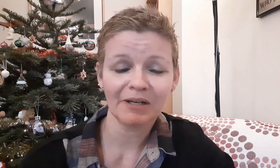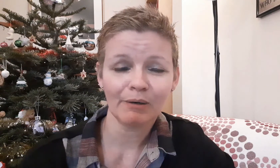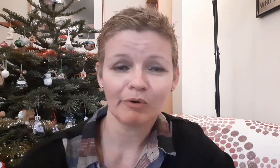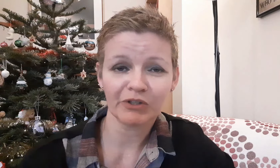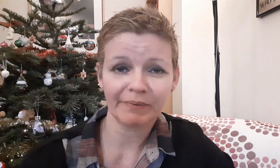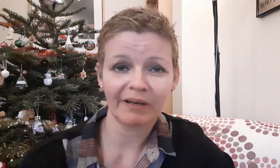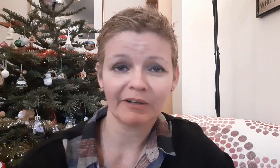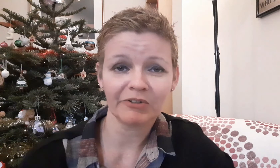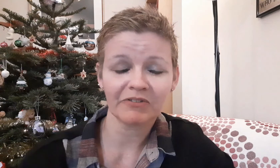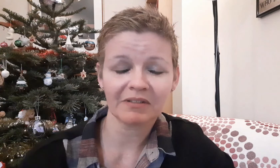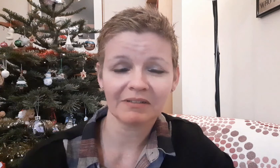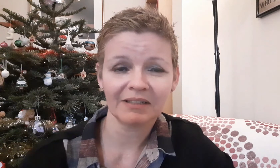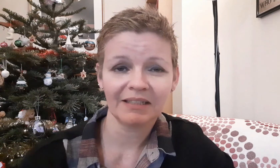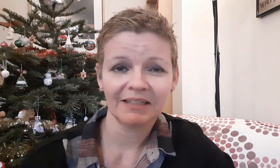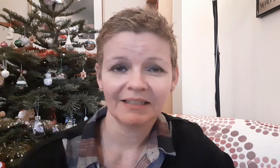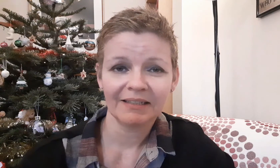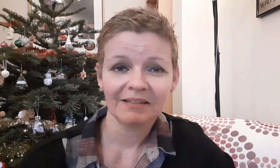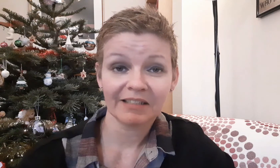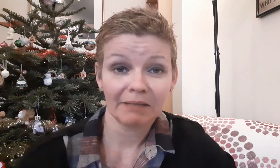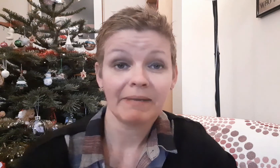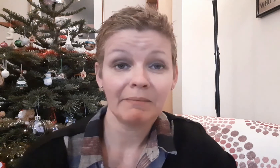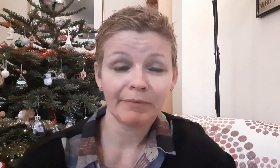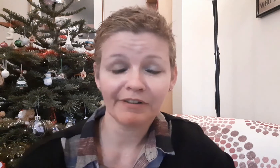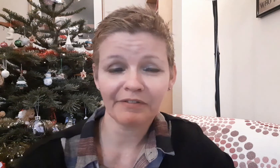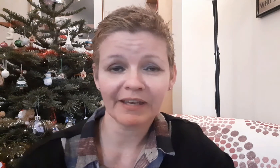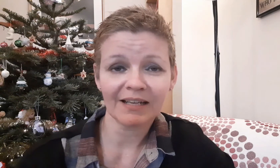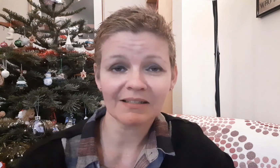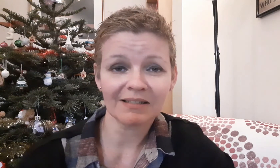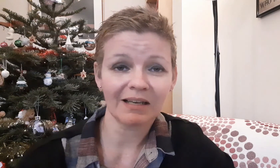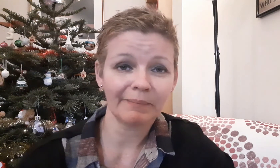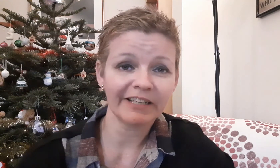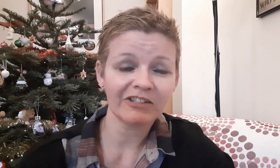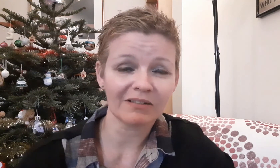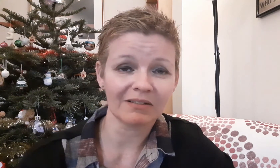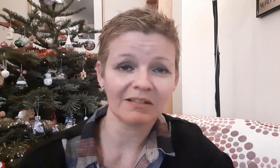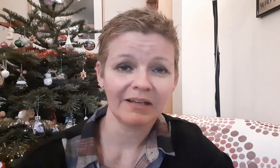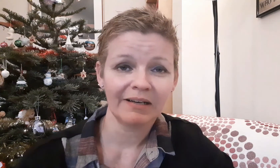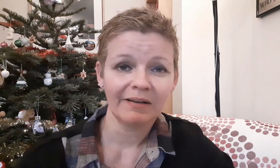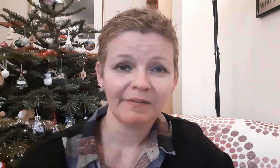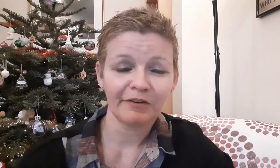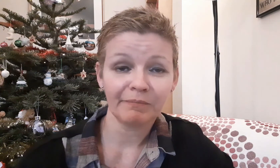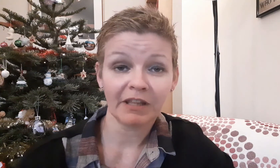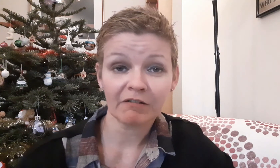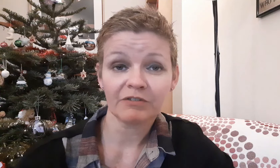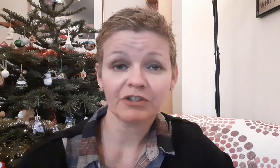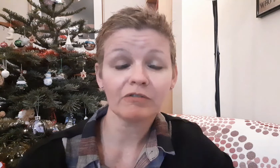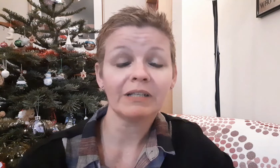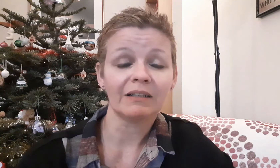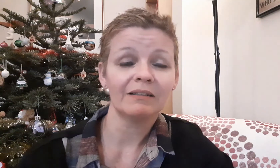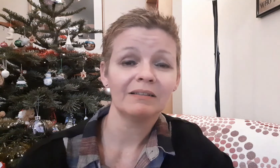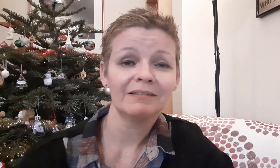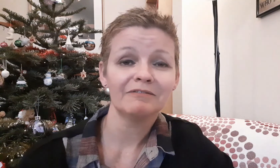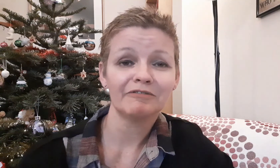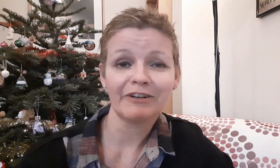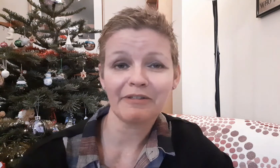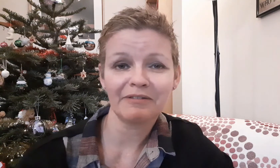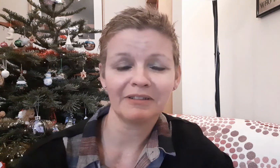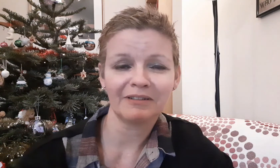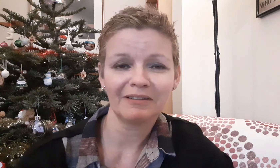what has been lost, to lament birthdays and celebrations that have been through a screen rather than